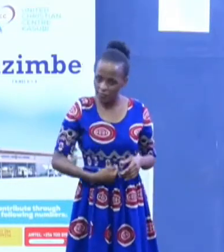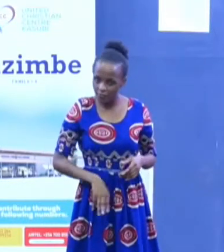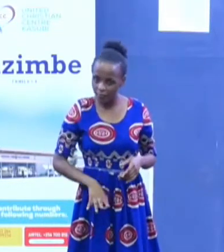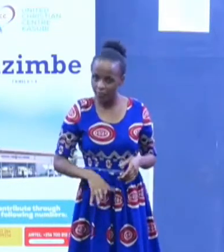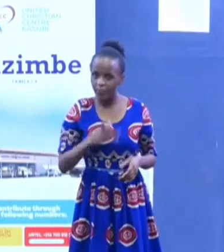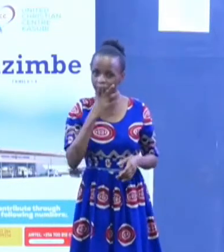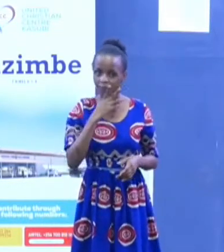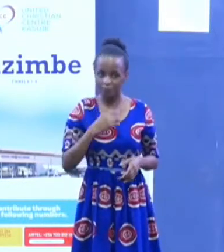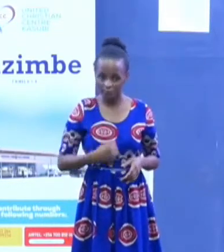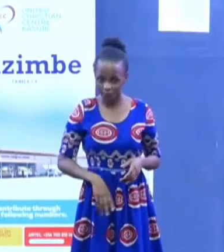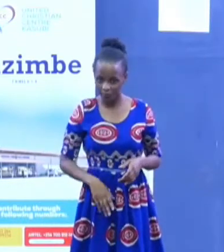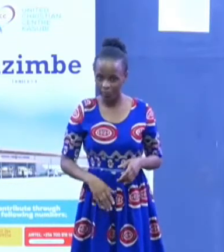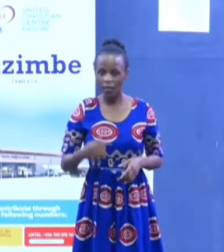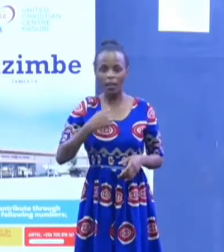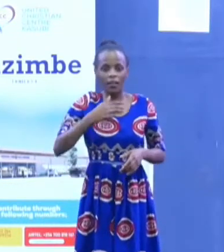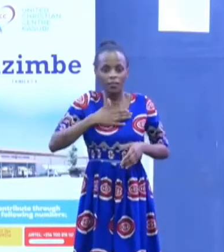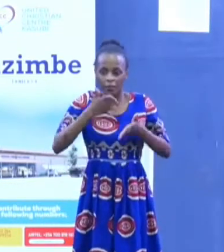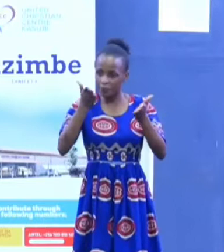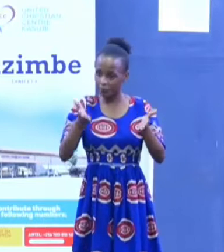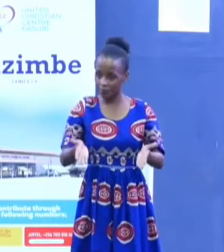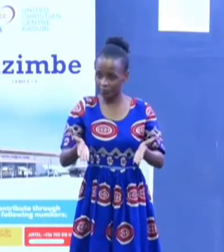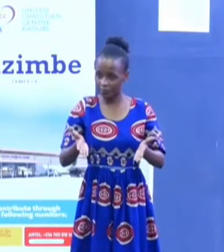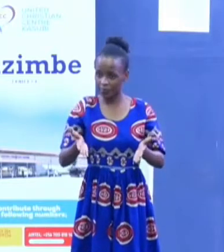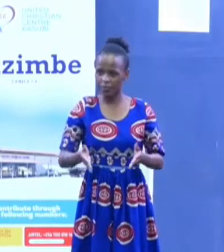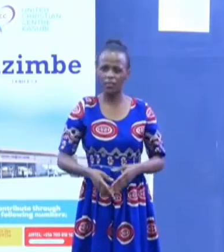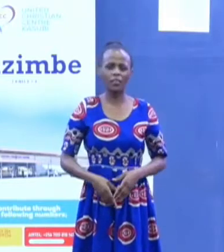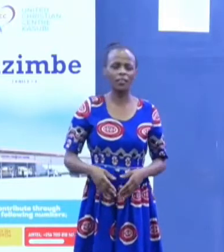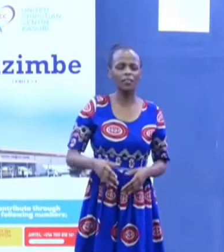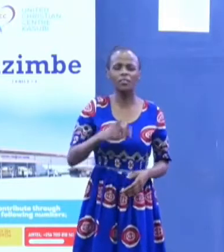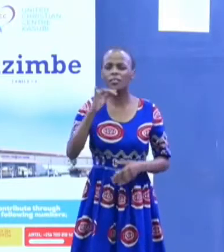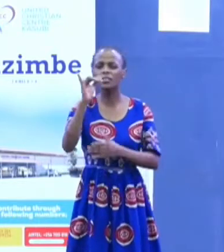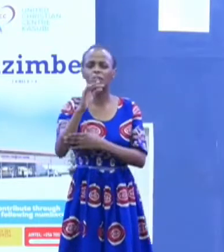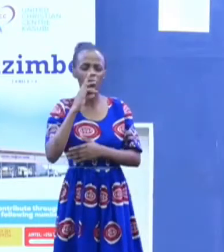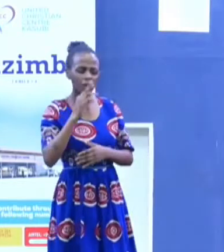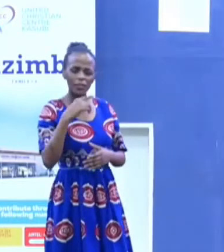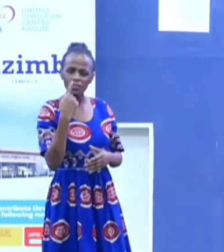nayogera nti kitange nti nze enzuuno gwani mwana wange.